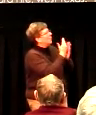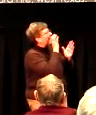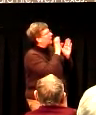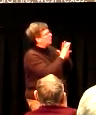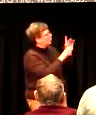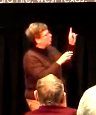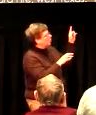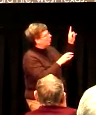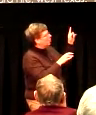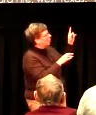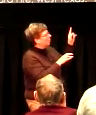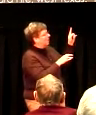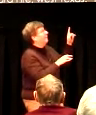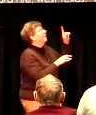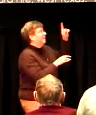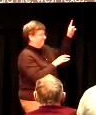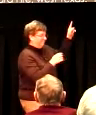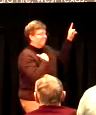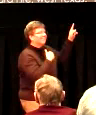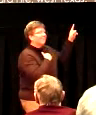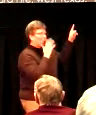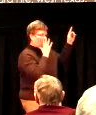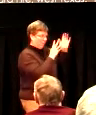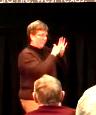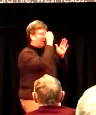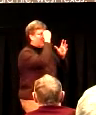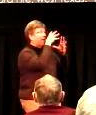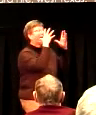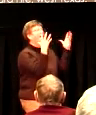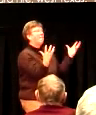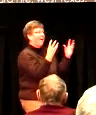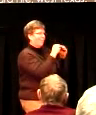So that's where I think we're going to learn our next big things.